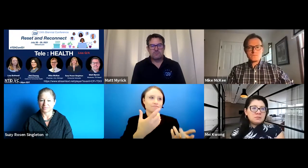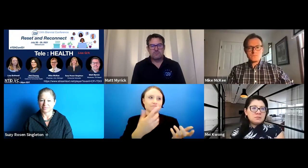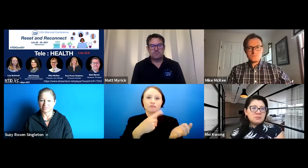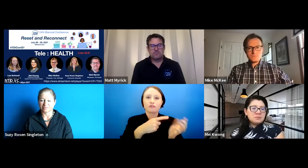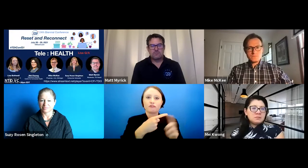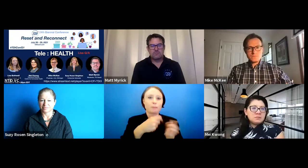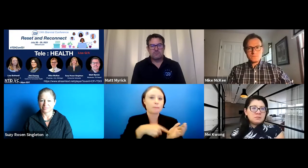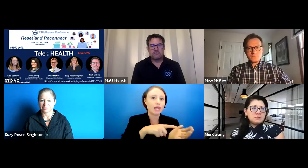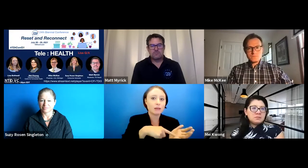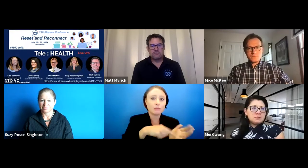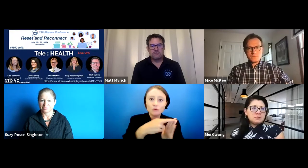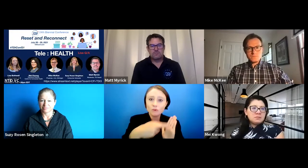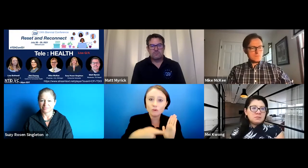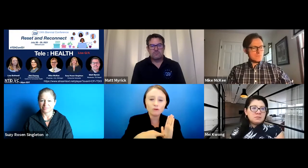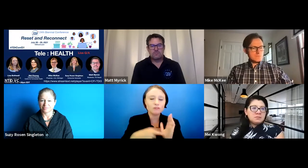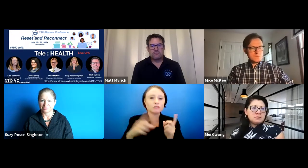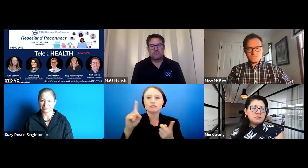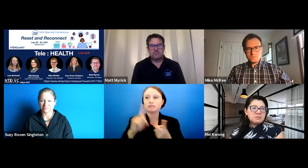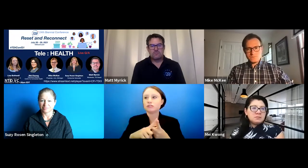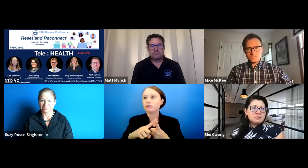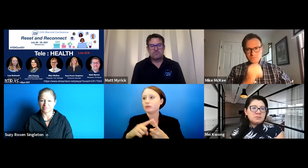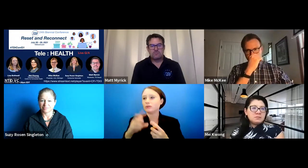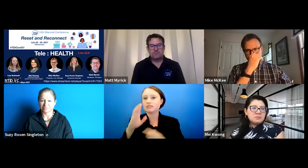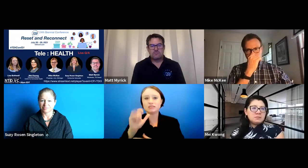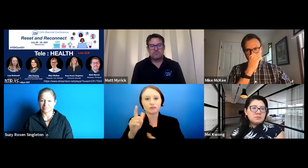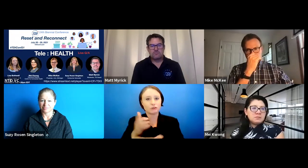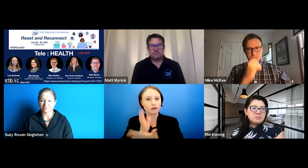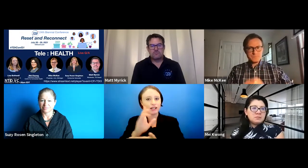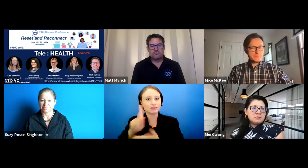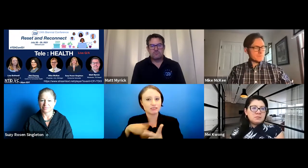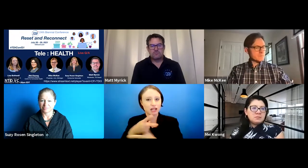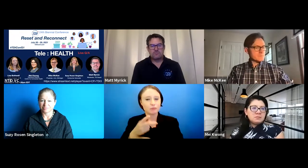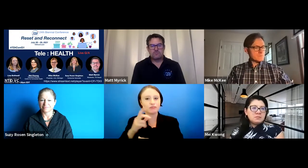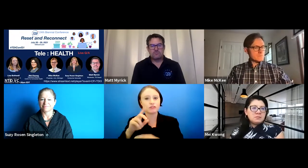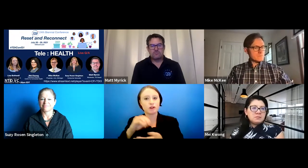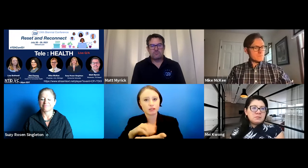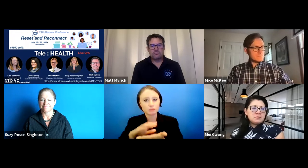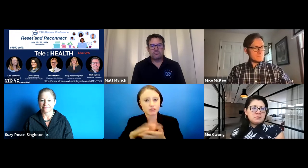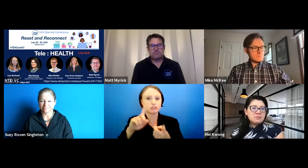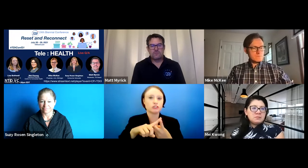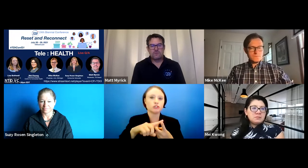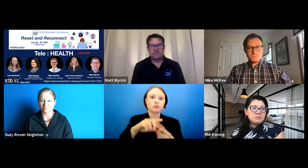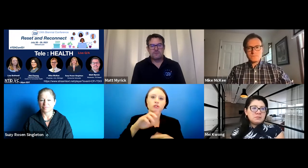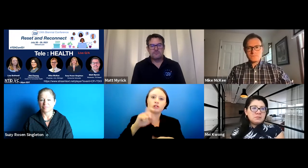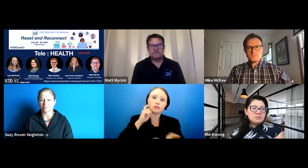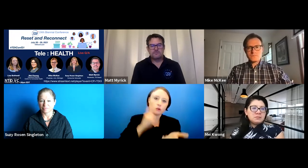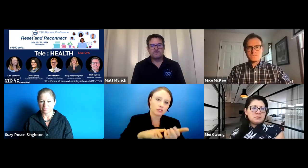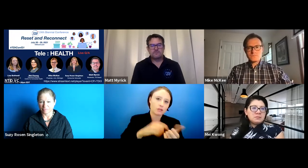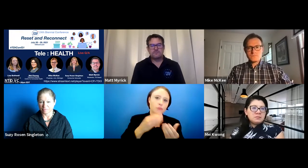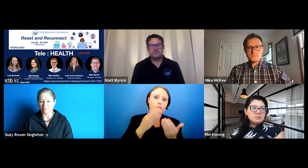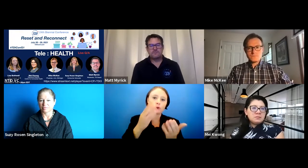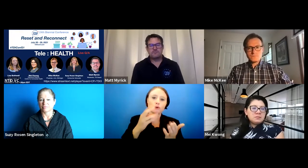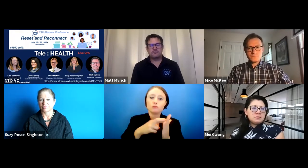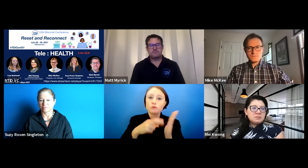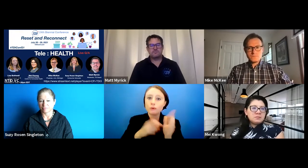policies. This is from payment rules and regulations to civil rights types of